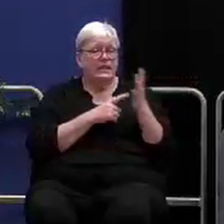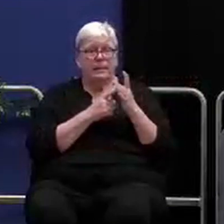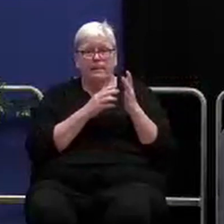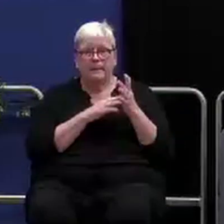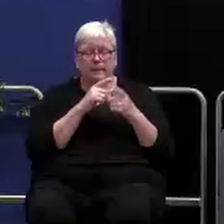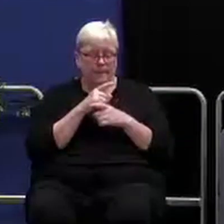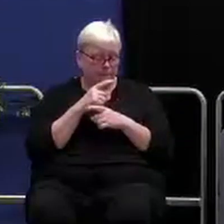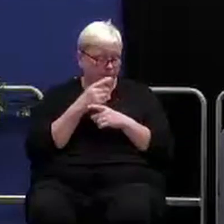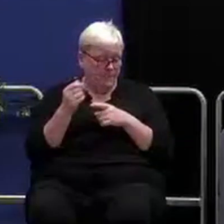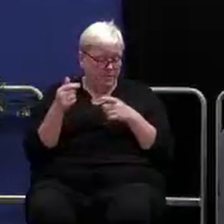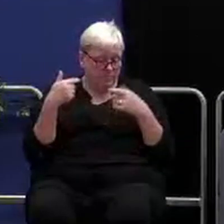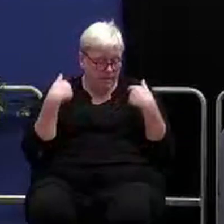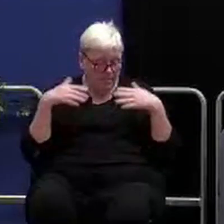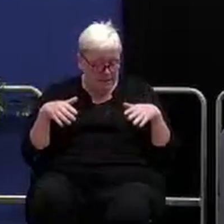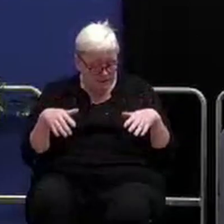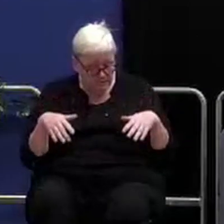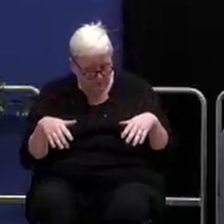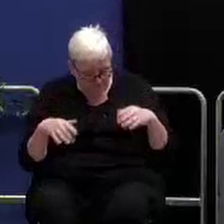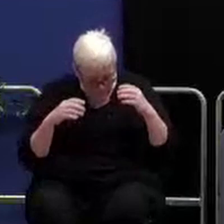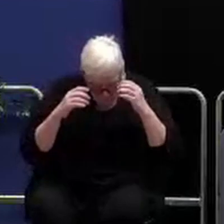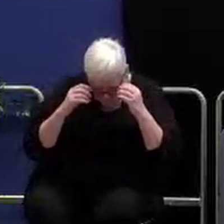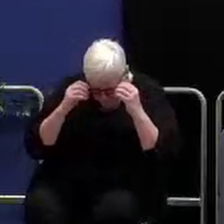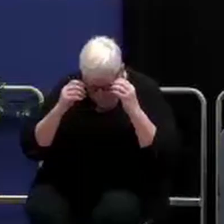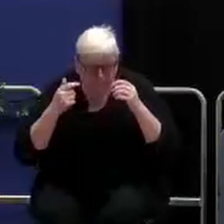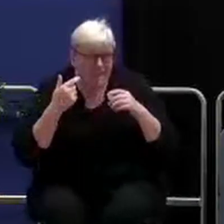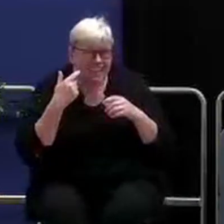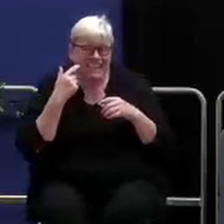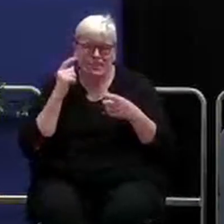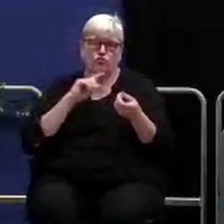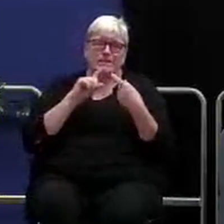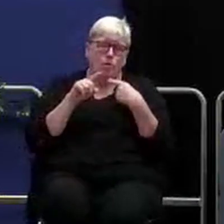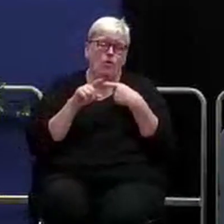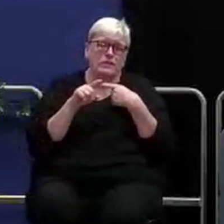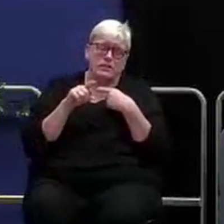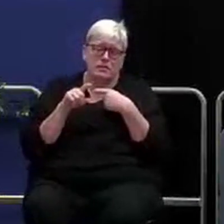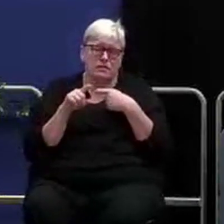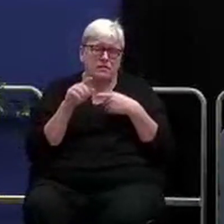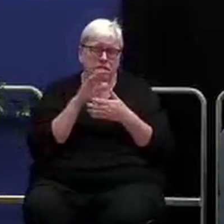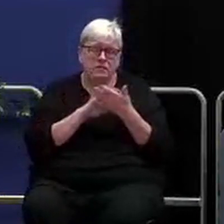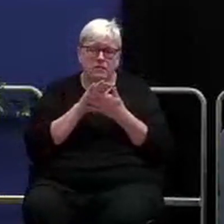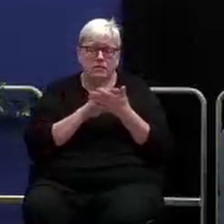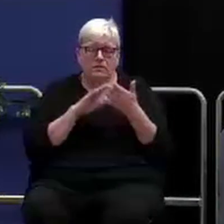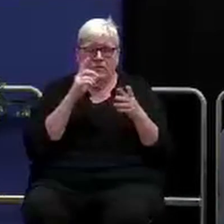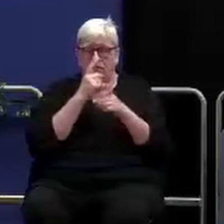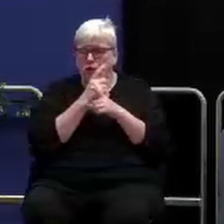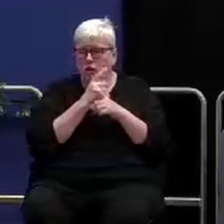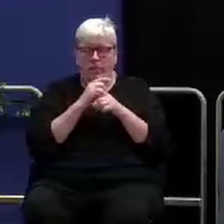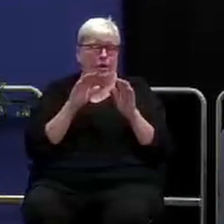some ways, I had a sort of easy response, which was I could just start talking about a